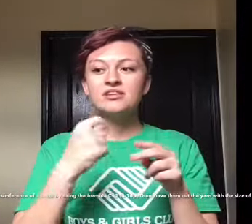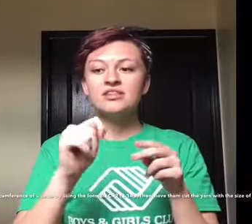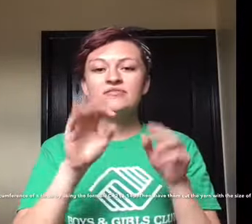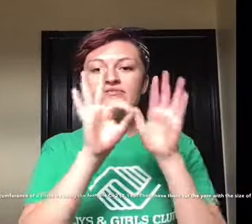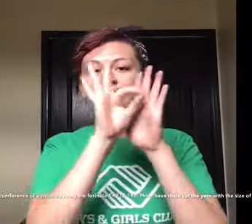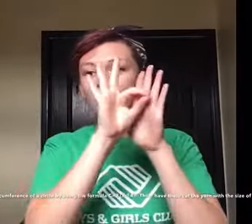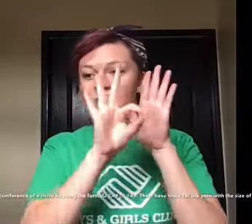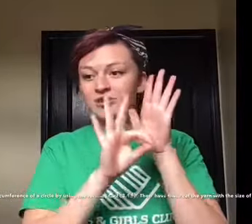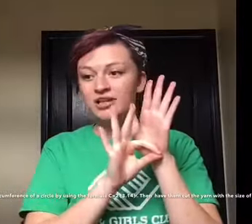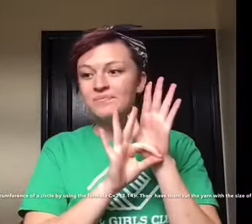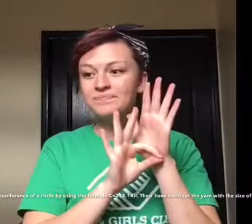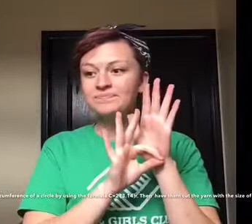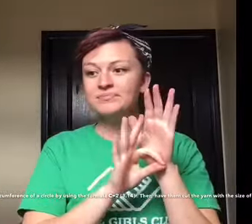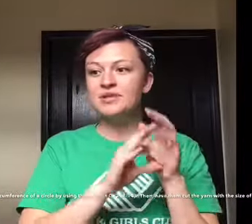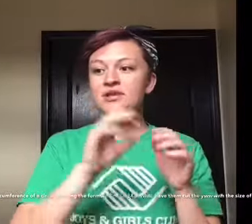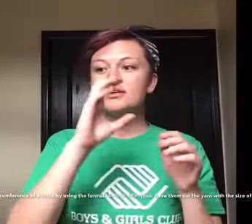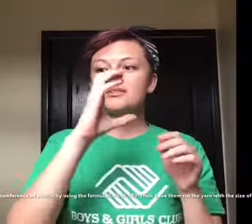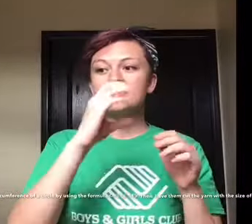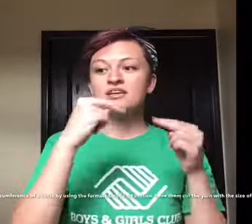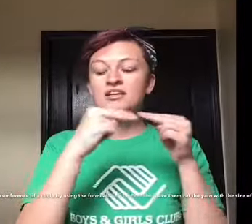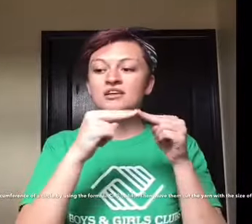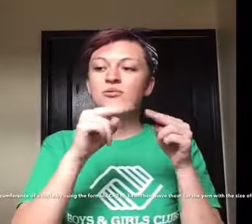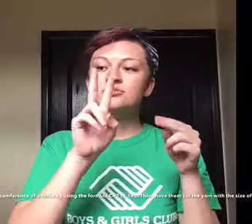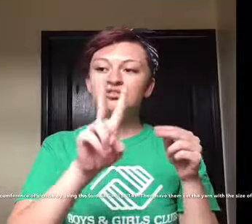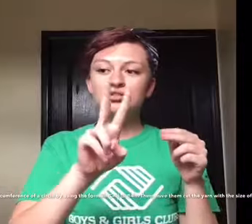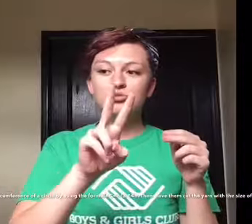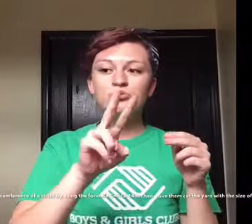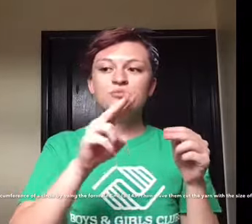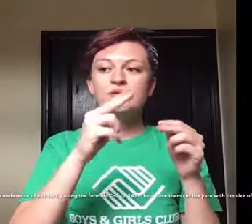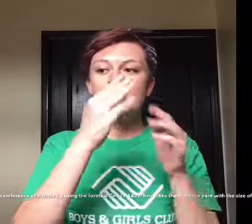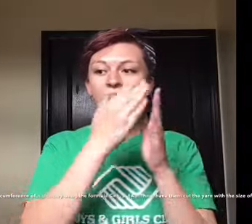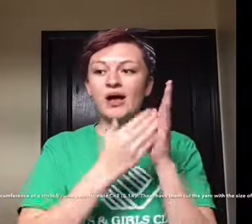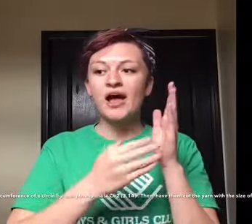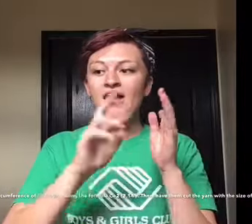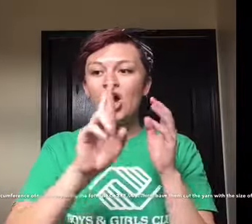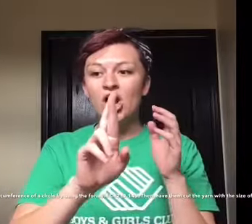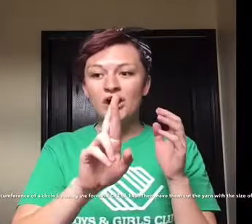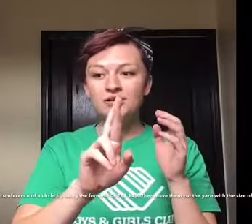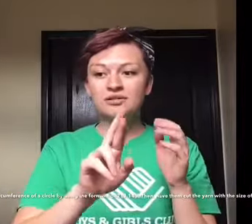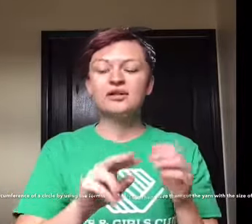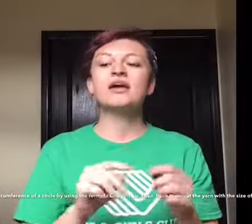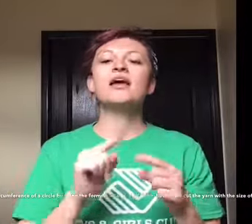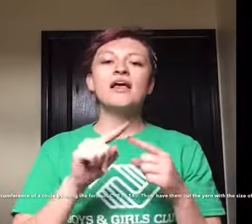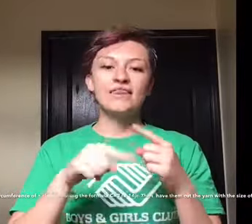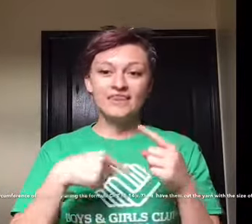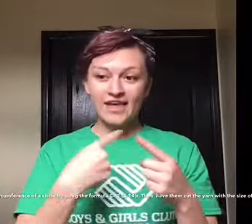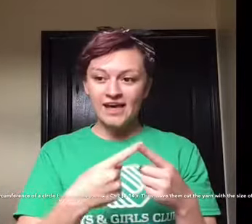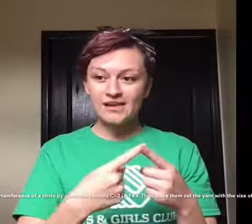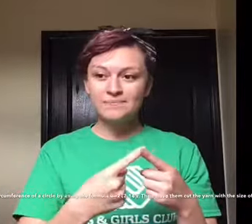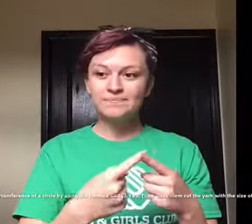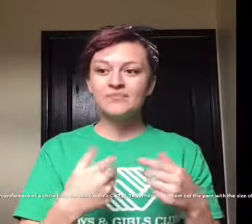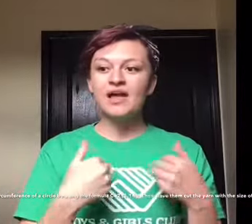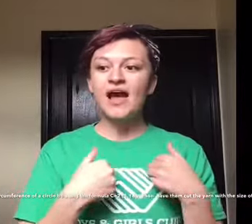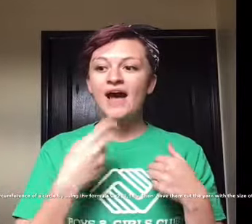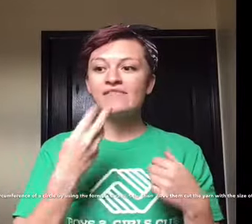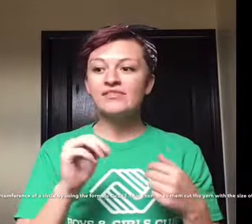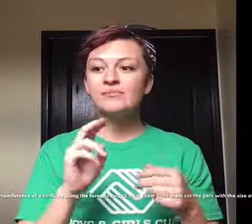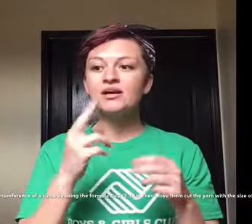the formula C equals 2 pi r. Then have them